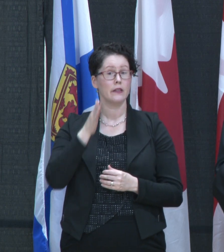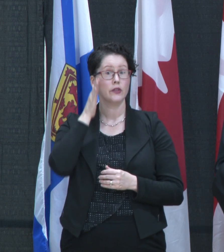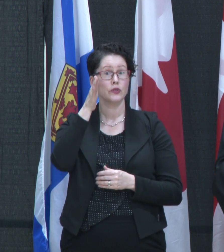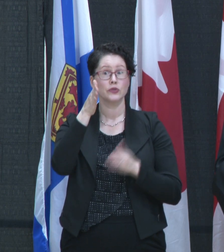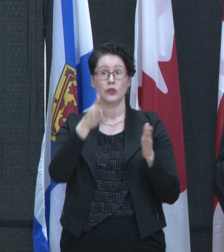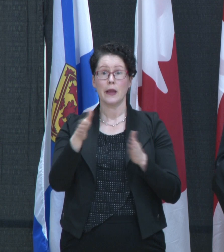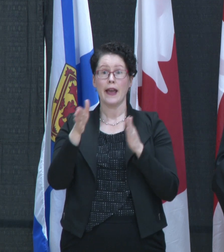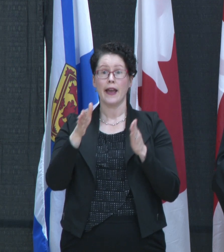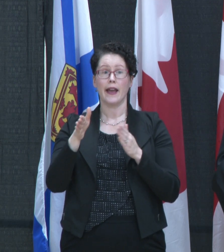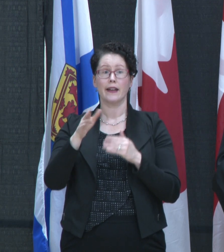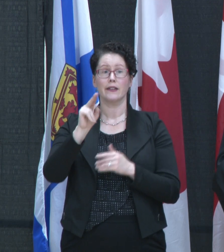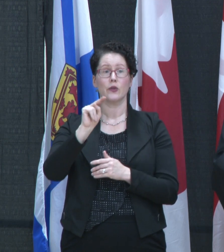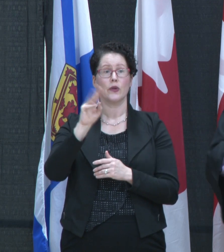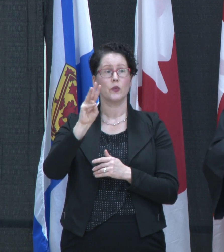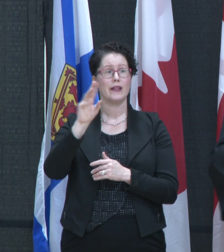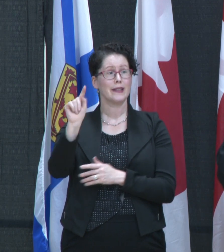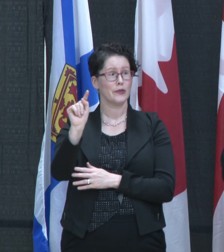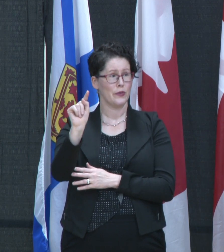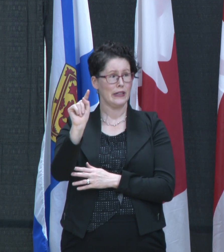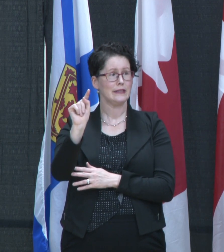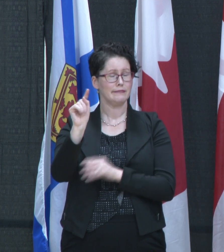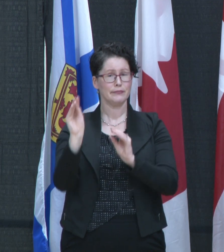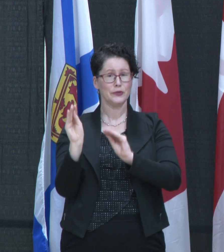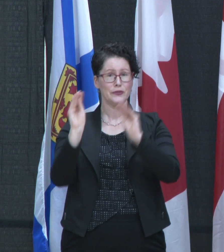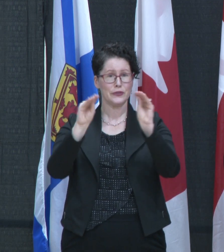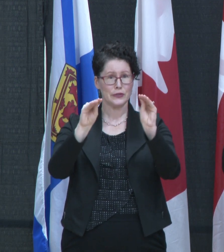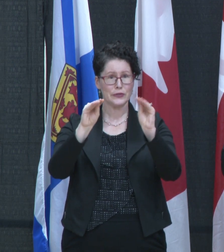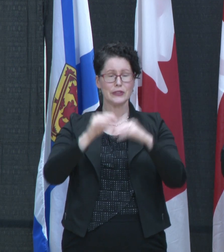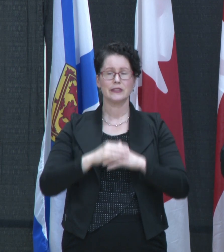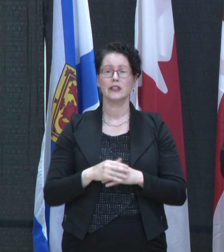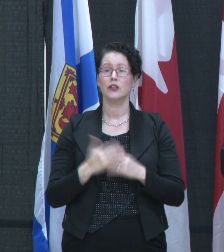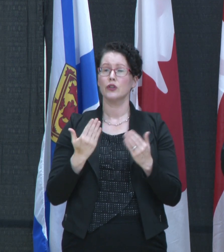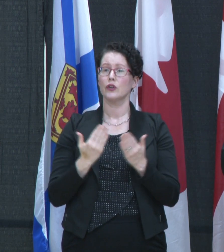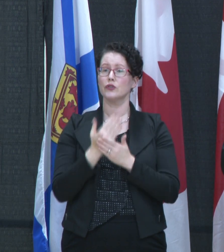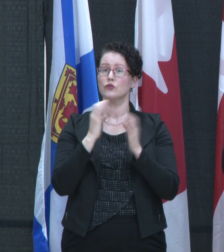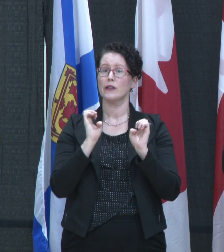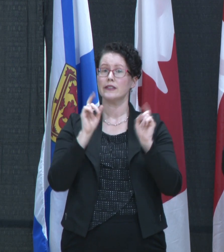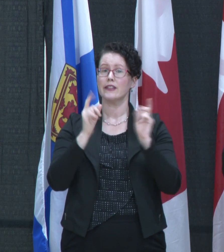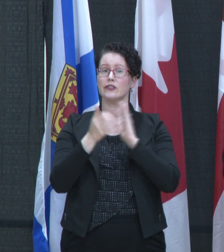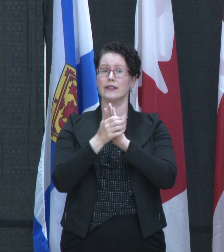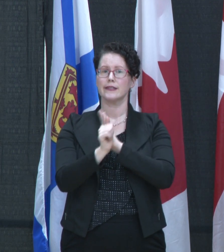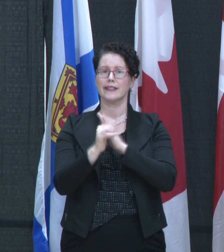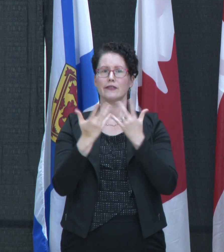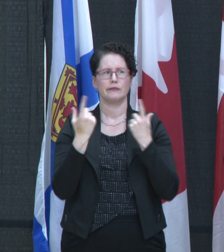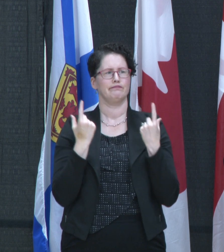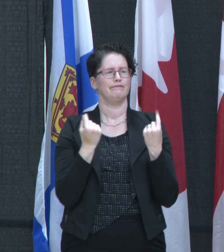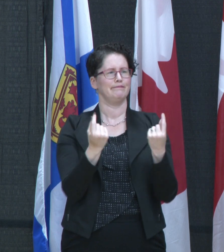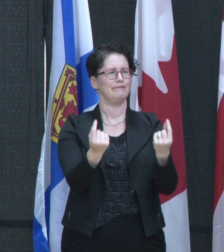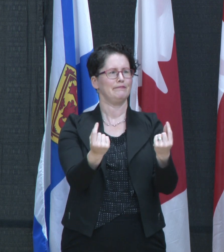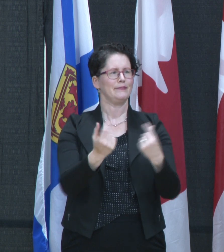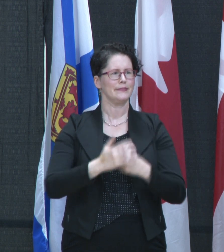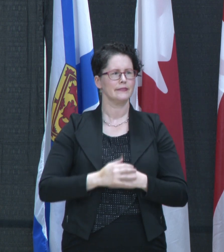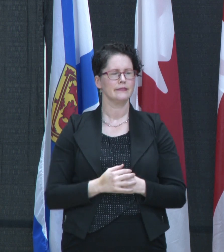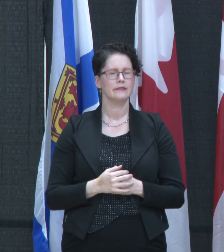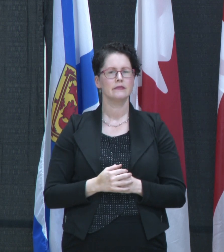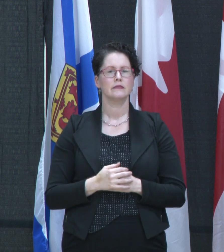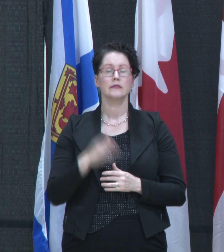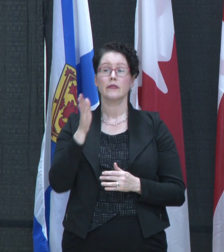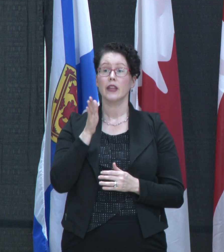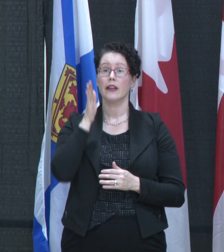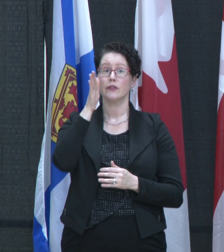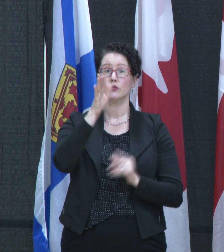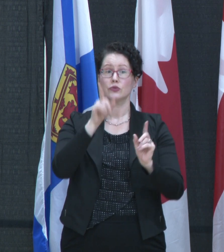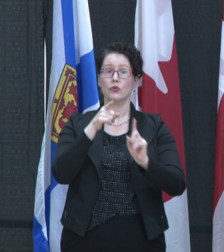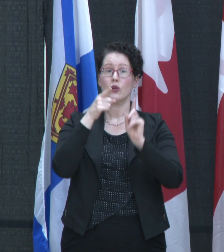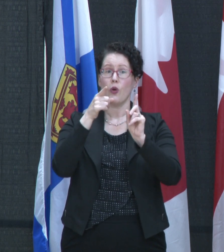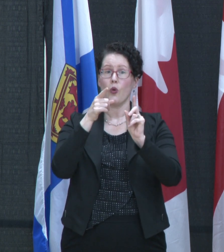find her in the Northwest Territories, where she will put her new education and skills to work. Down the road, she's interested in continuing